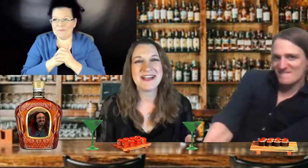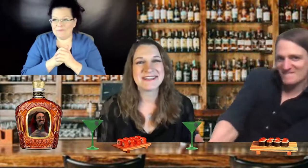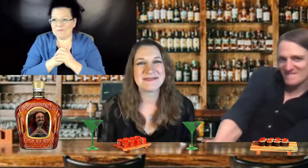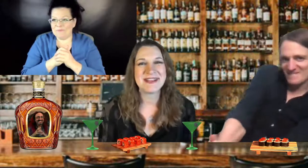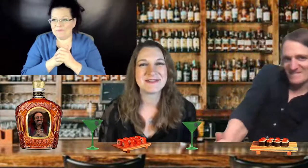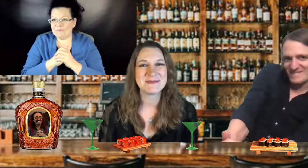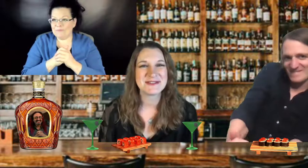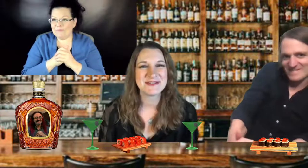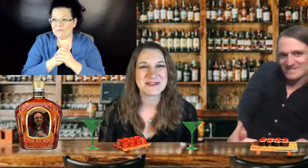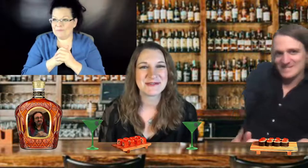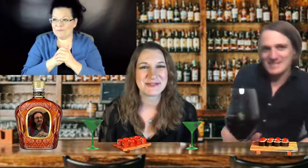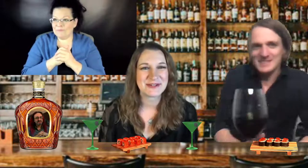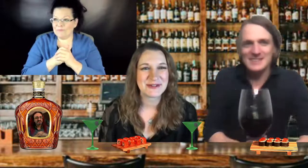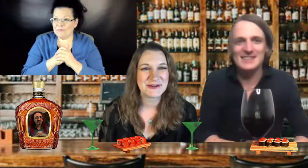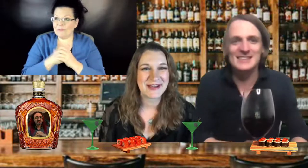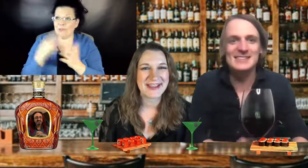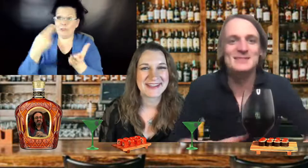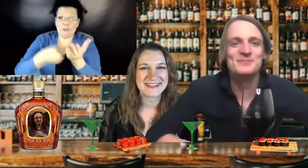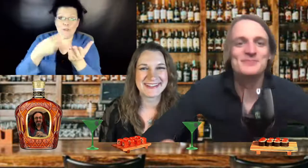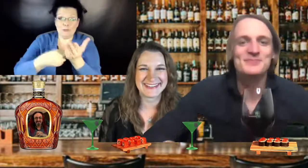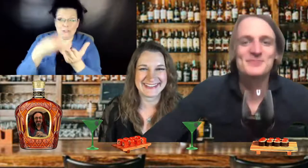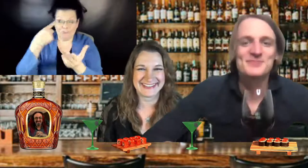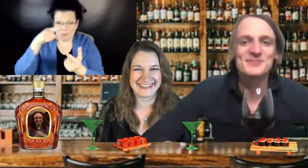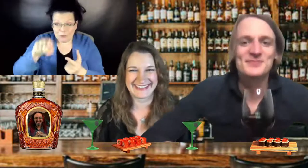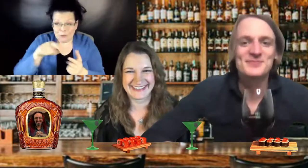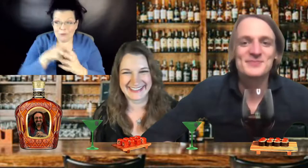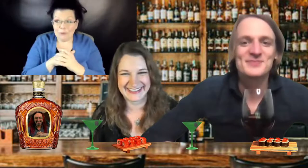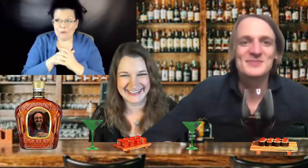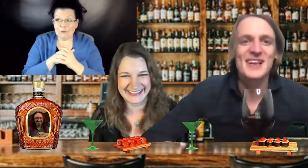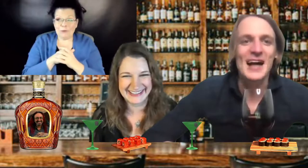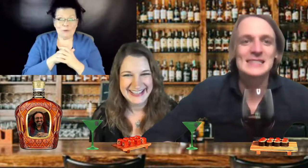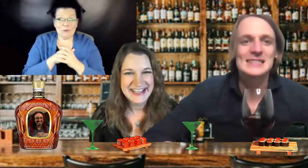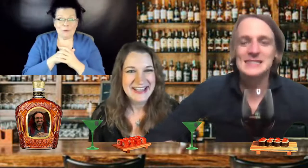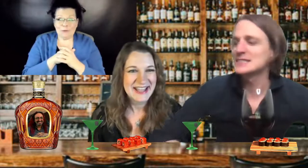John, we have some sushi for you, and